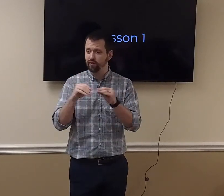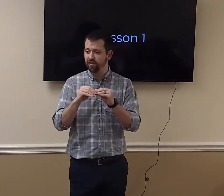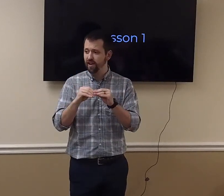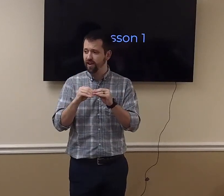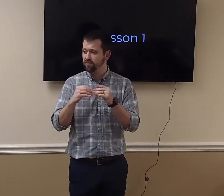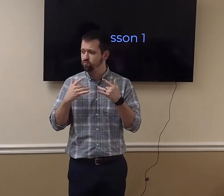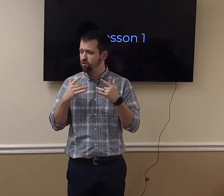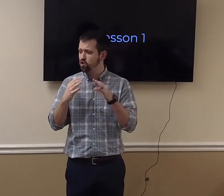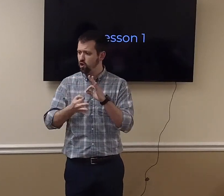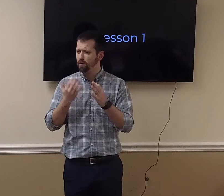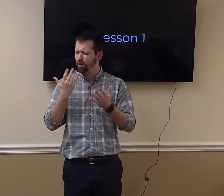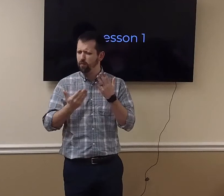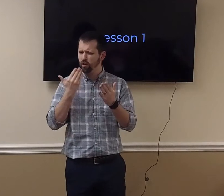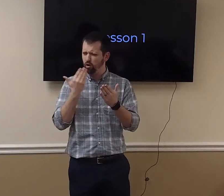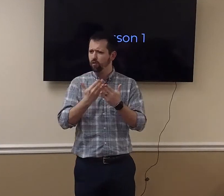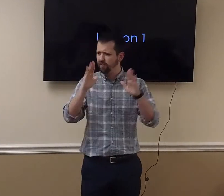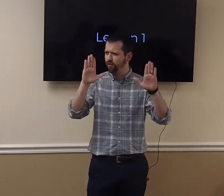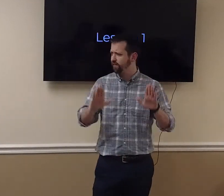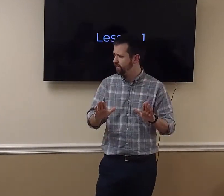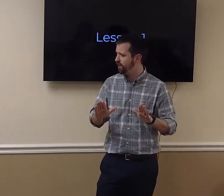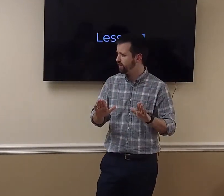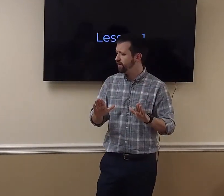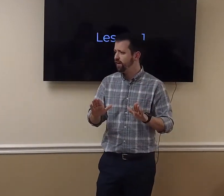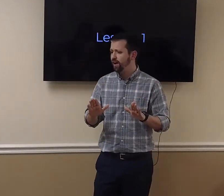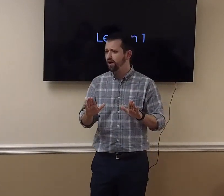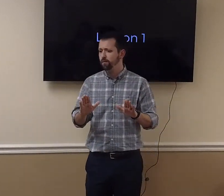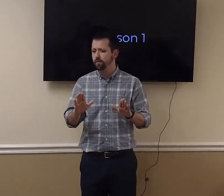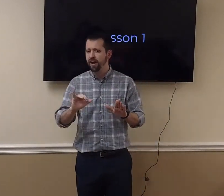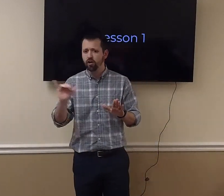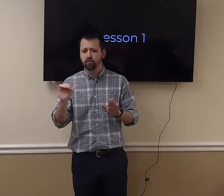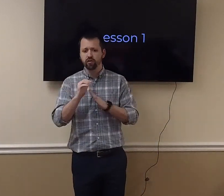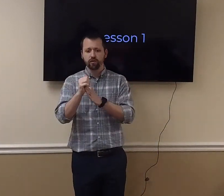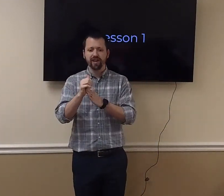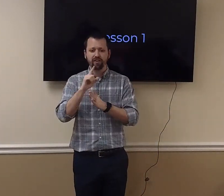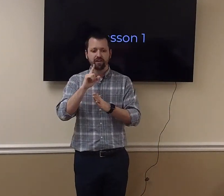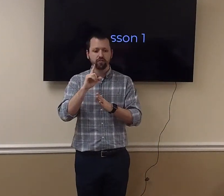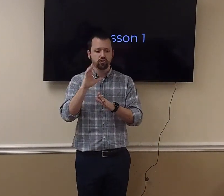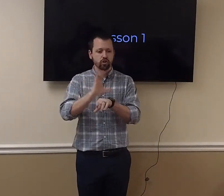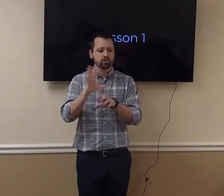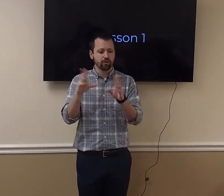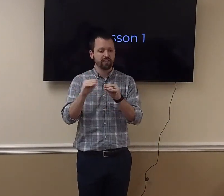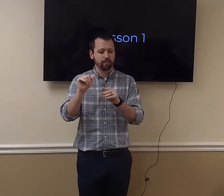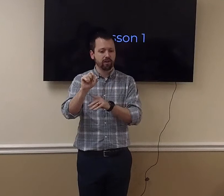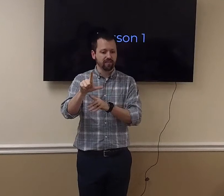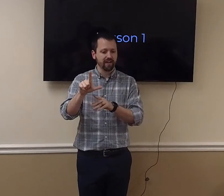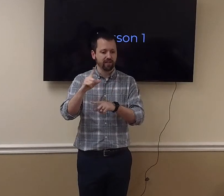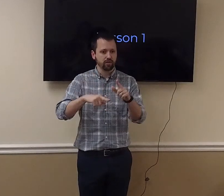service. I interpret probably almost every Sunday. I also lead. We have a church service in American Sign Language